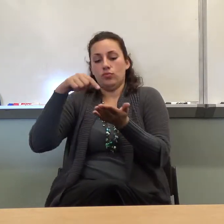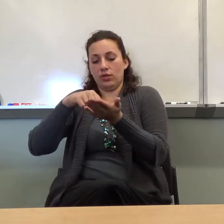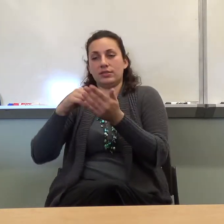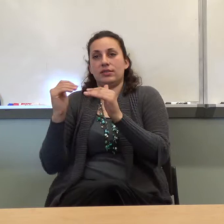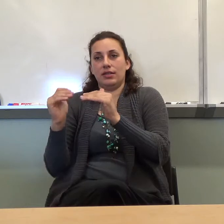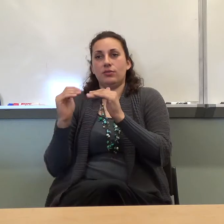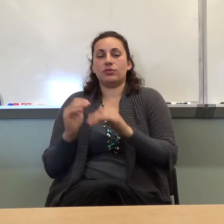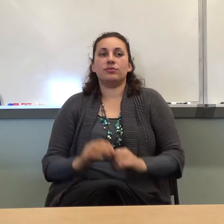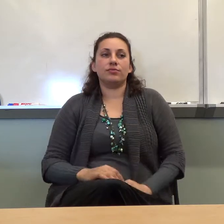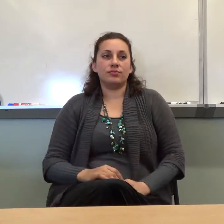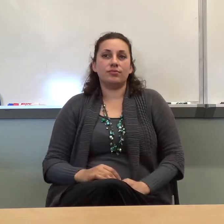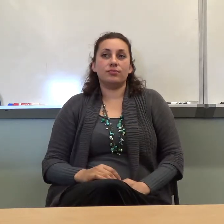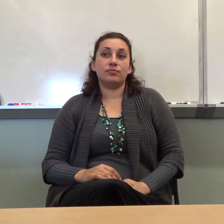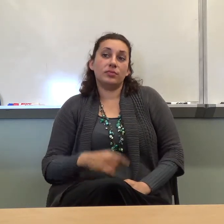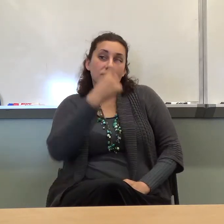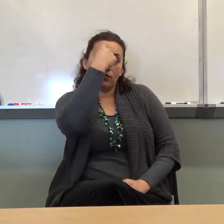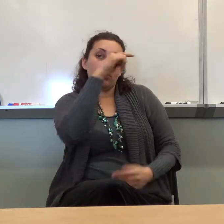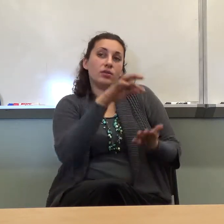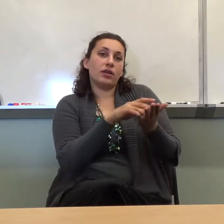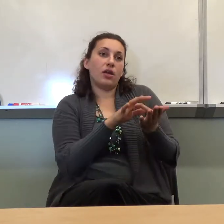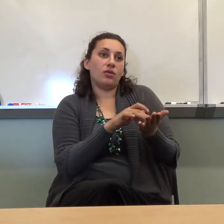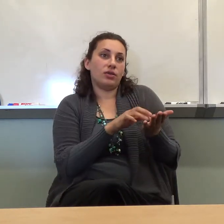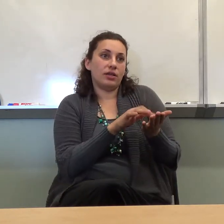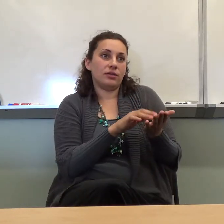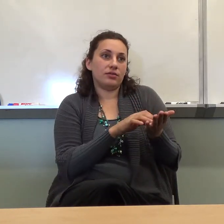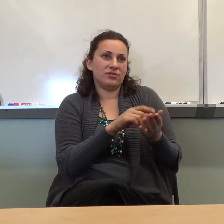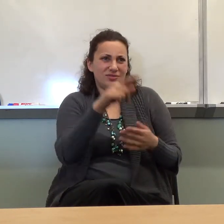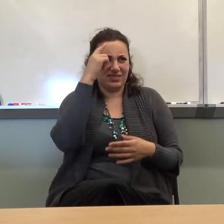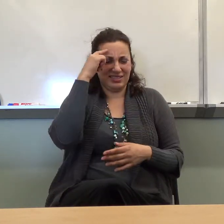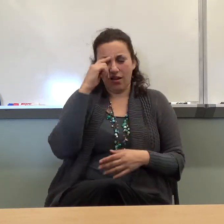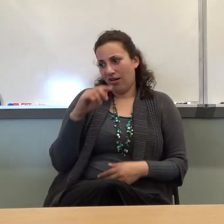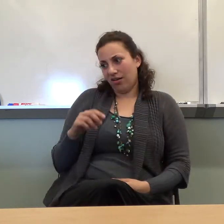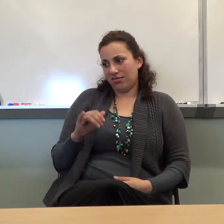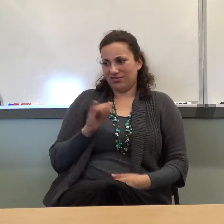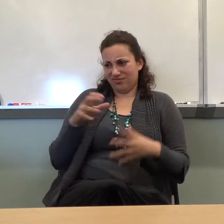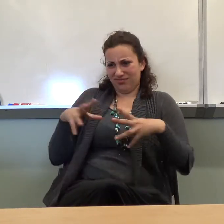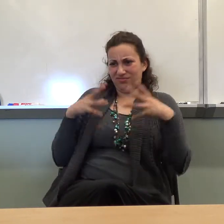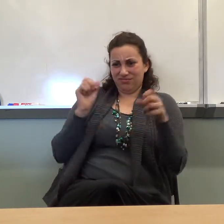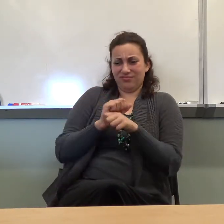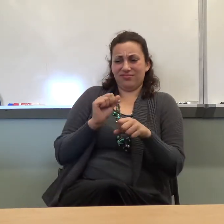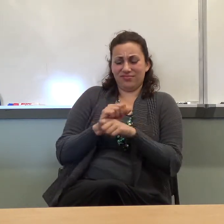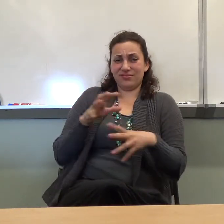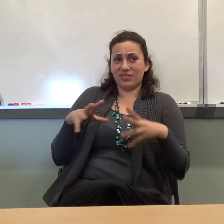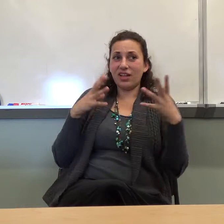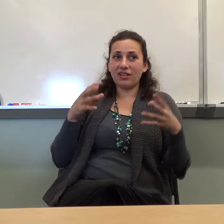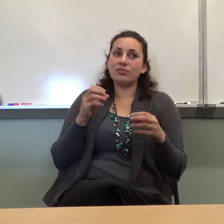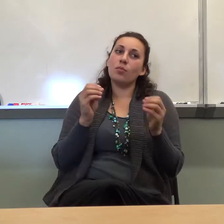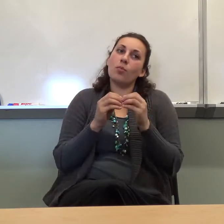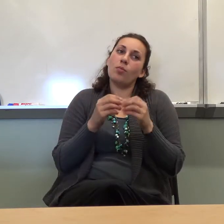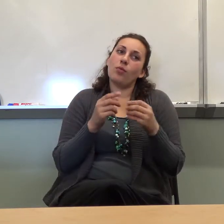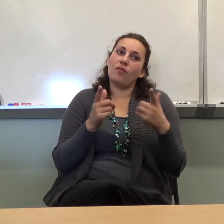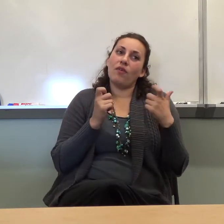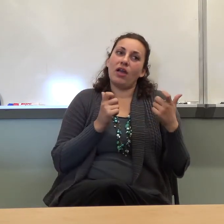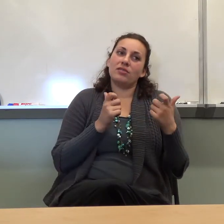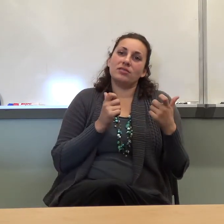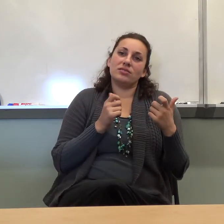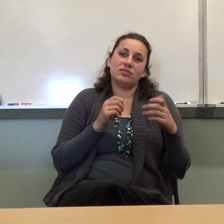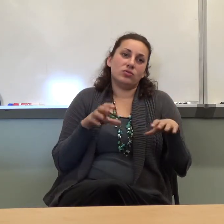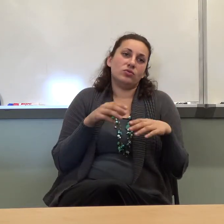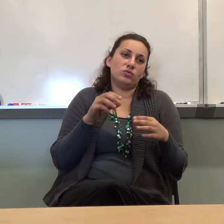pushes. And you say, well, it's almost not worth it. That's true. It's quicker to calculate it. That's right. Yeah. But that's a good way to